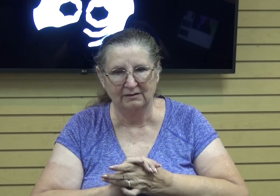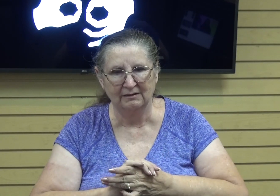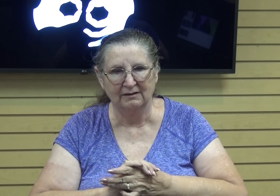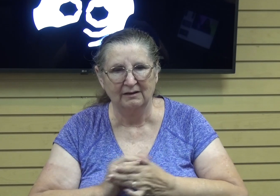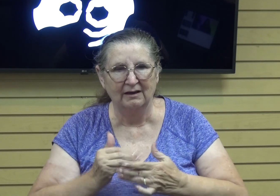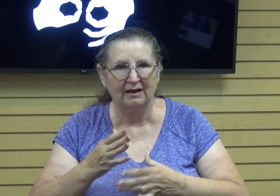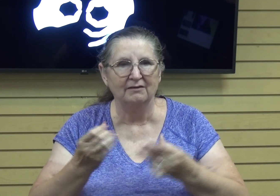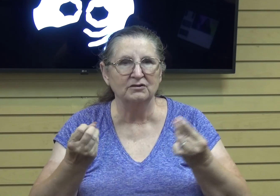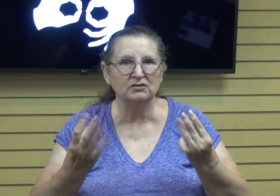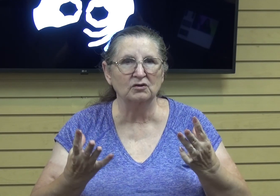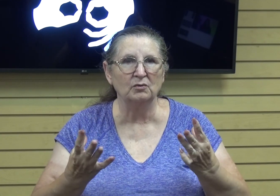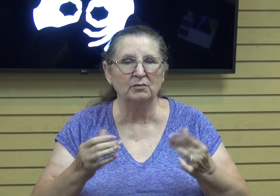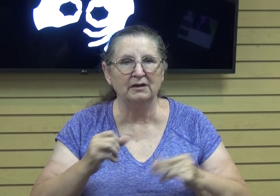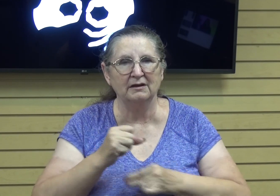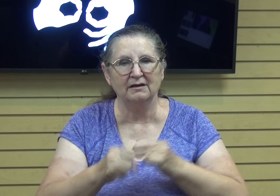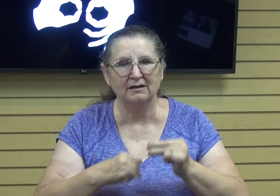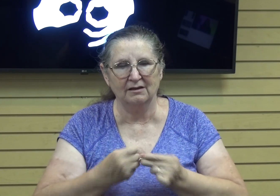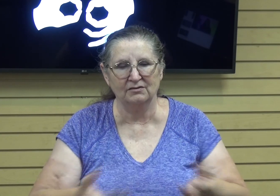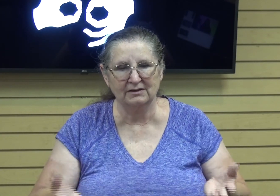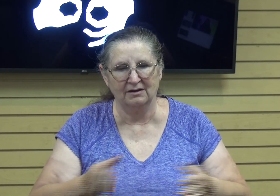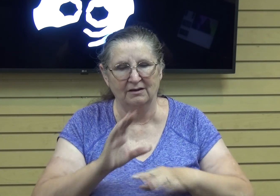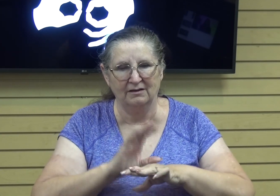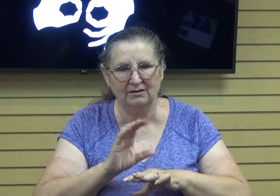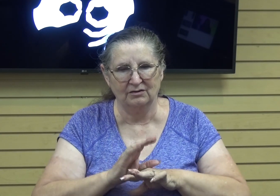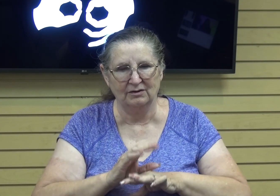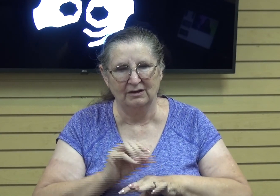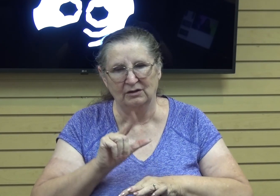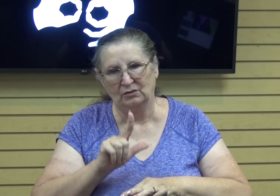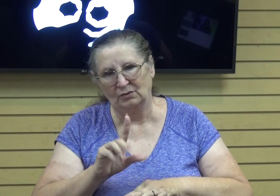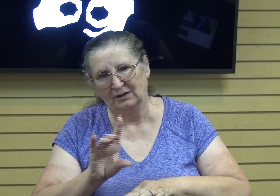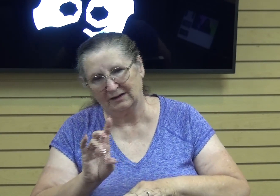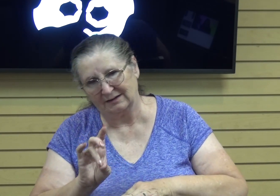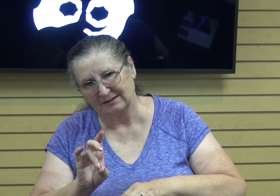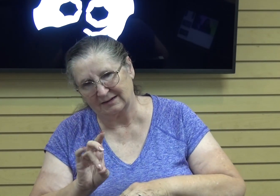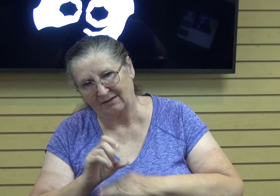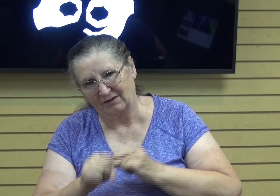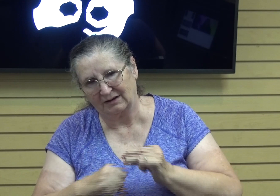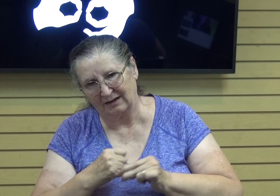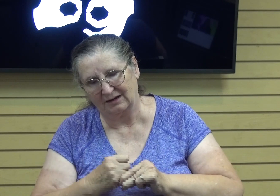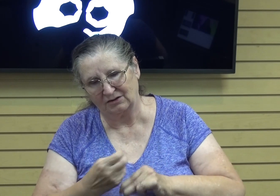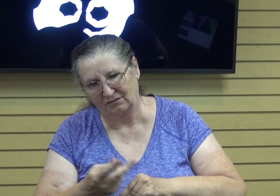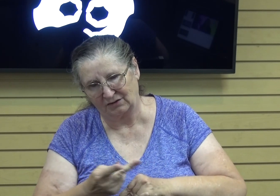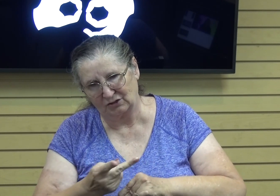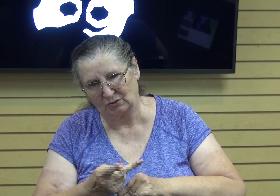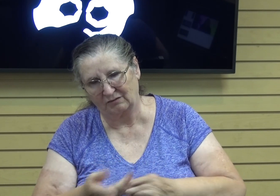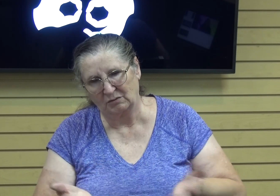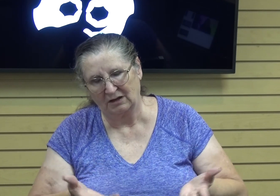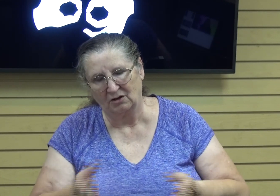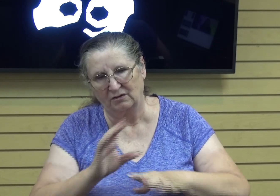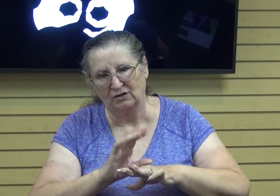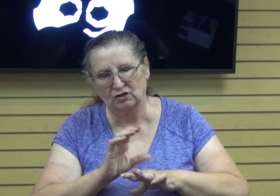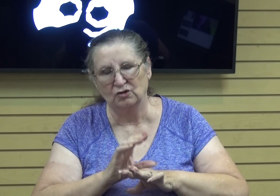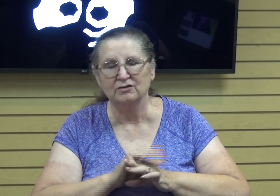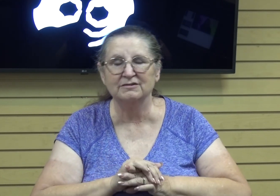years here in this church, he said it yesterday, 27 years for Ruth and Steve. it's